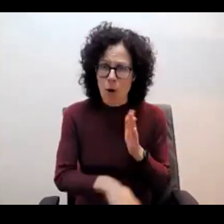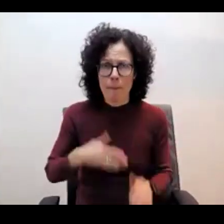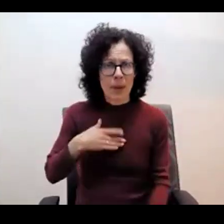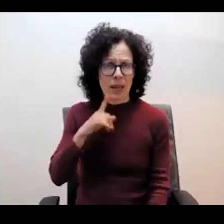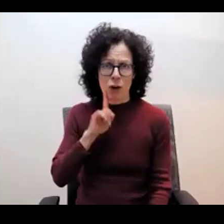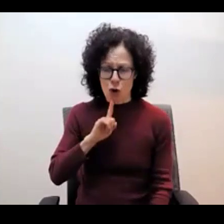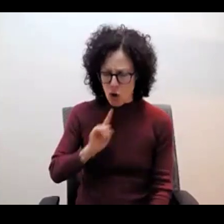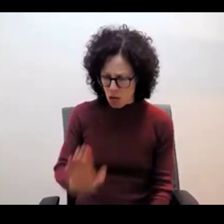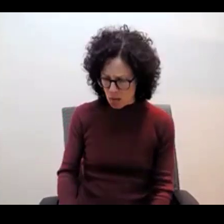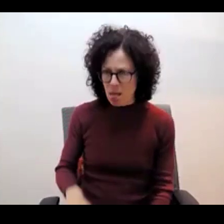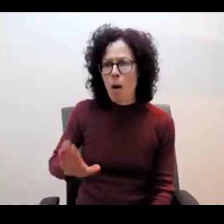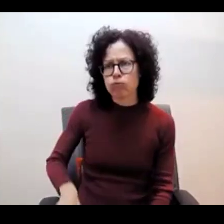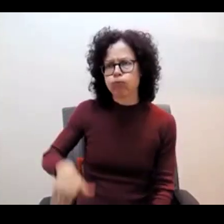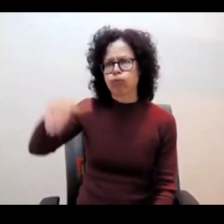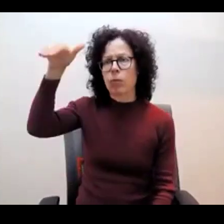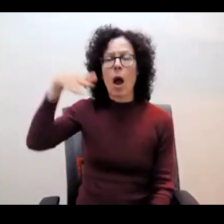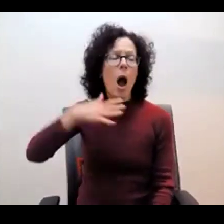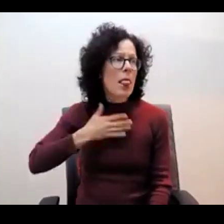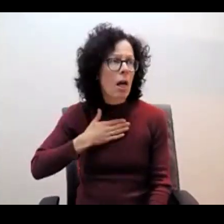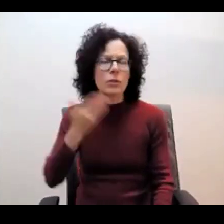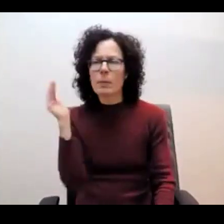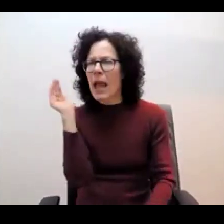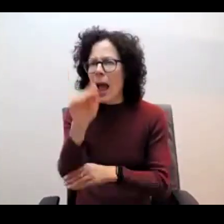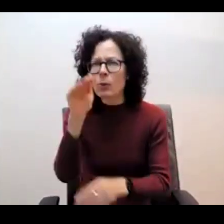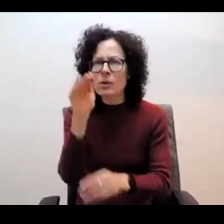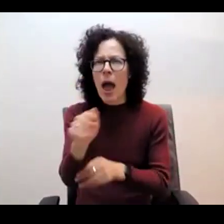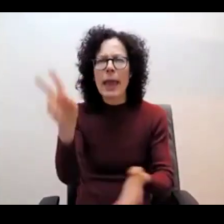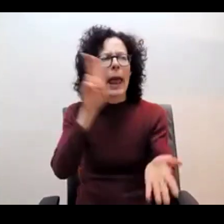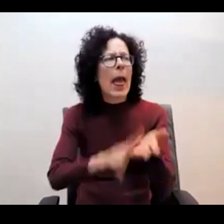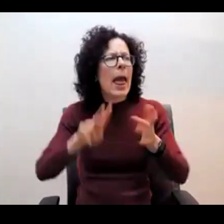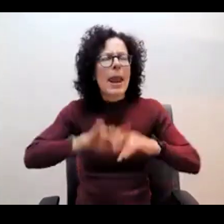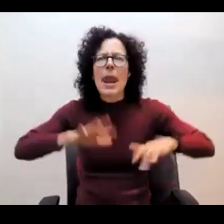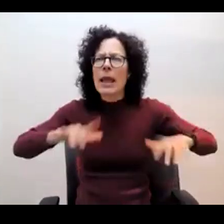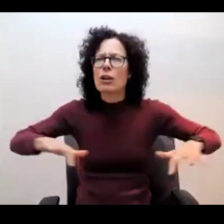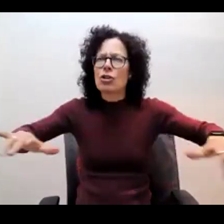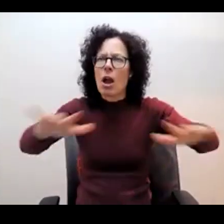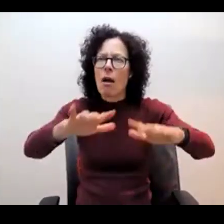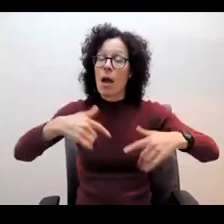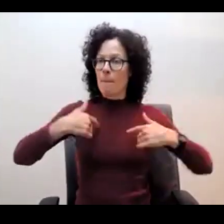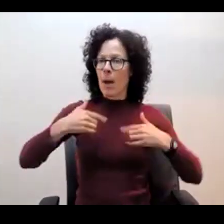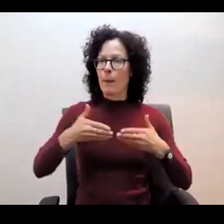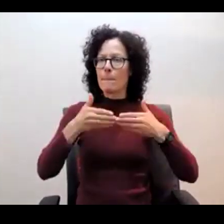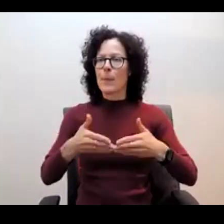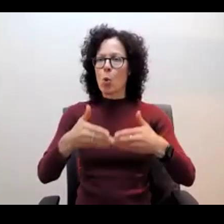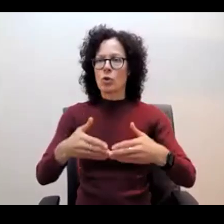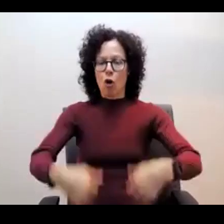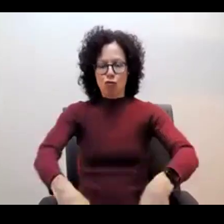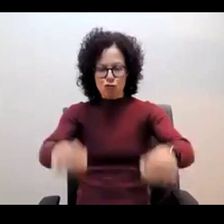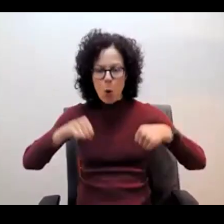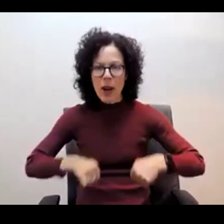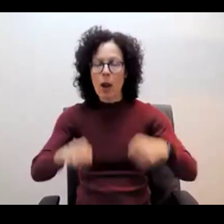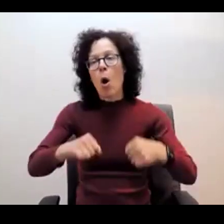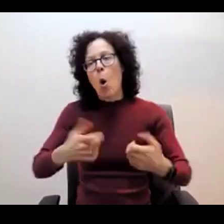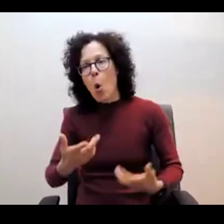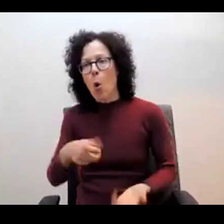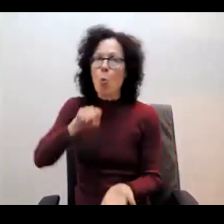I love to be out in nature and be in my rowing boat, walk in nature and